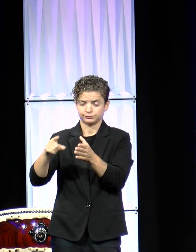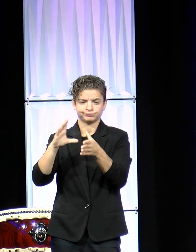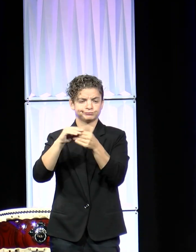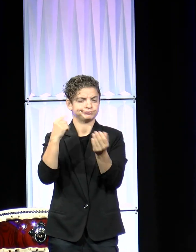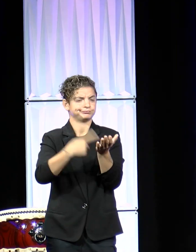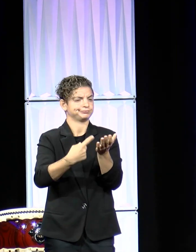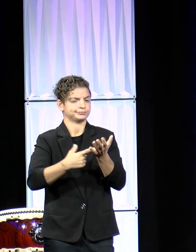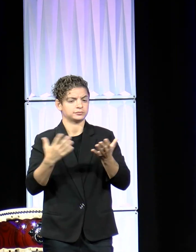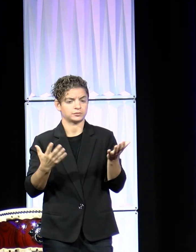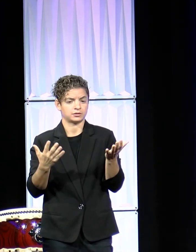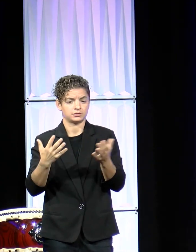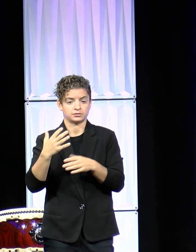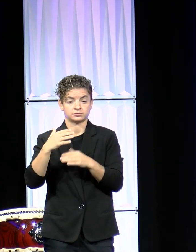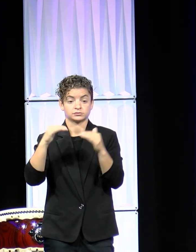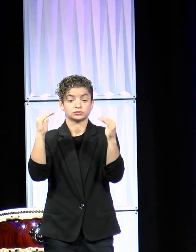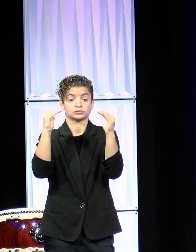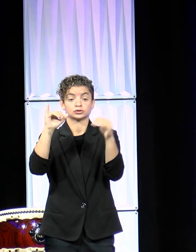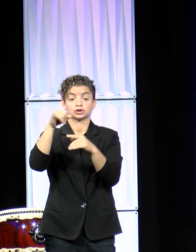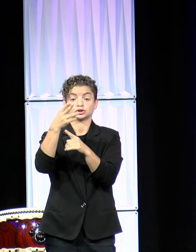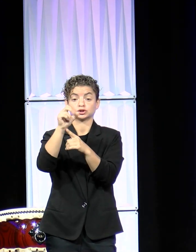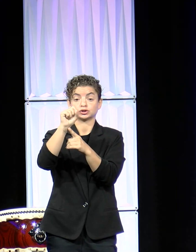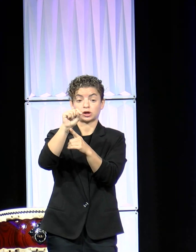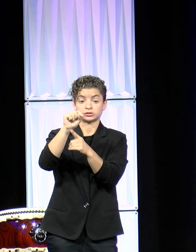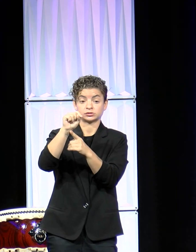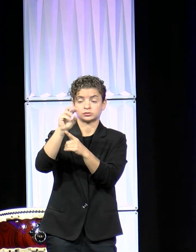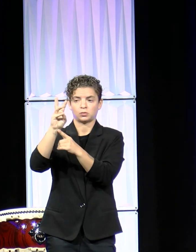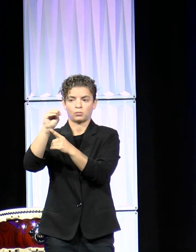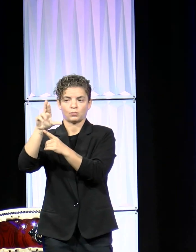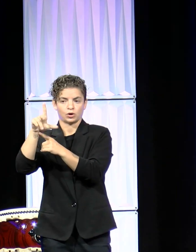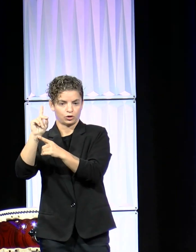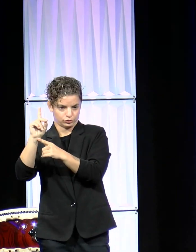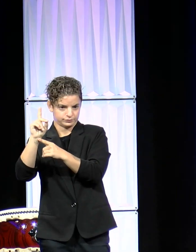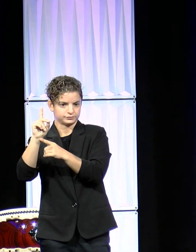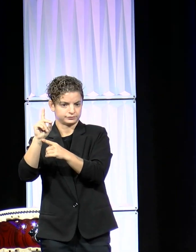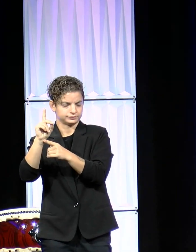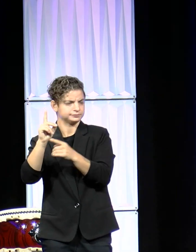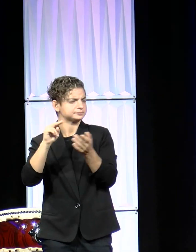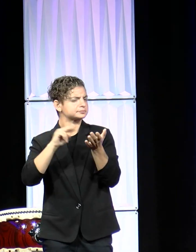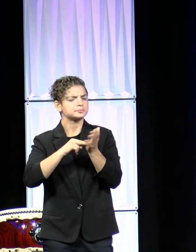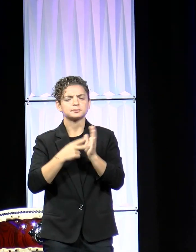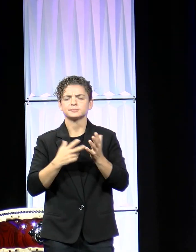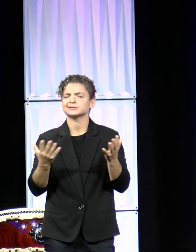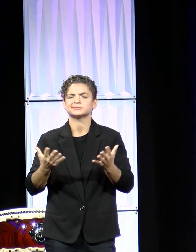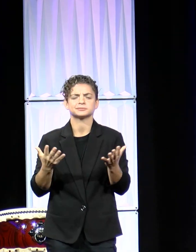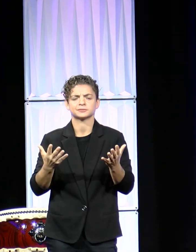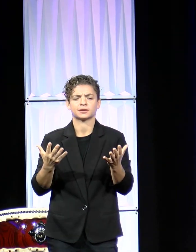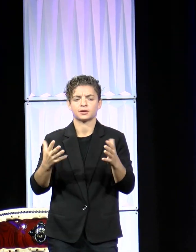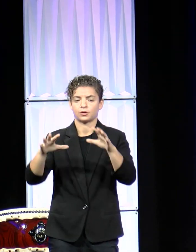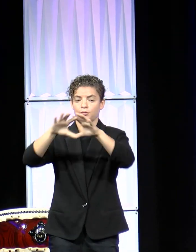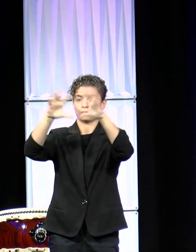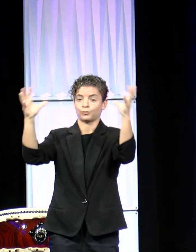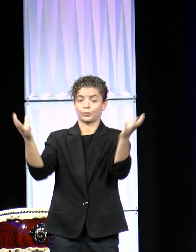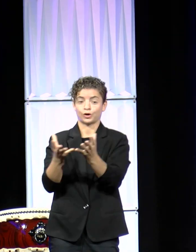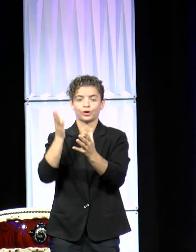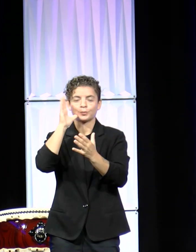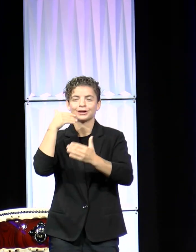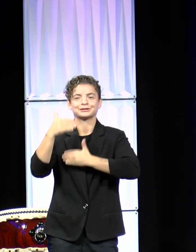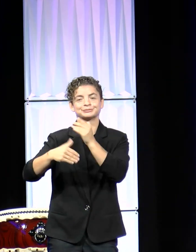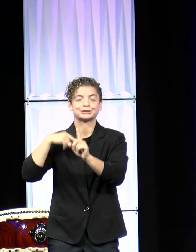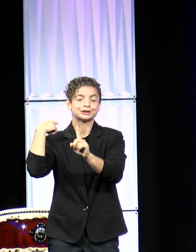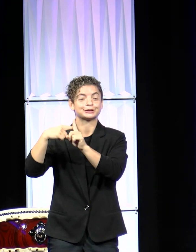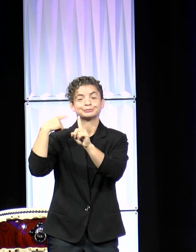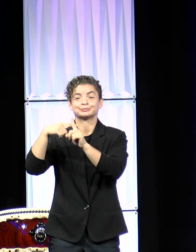That a belief in a just world is defined that the world works out in positive ways. Everyone gets what they